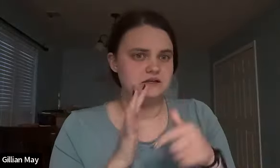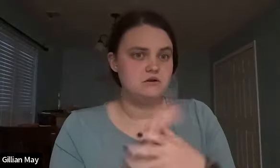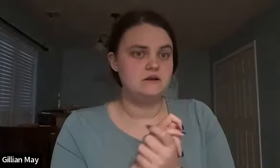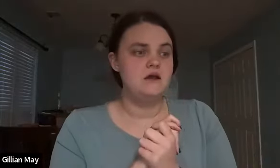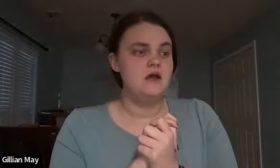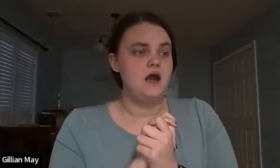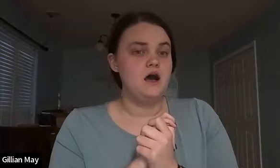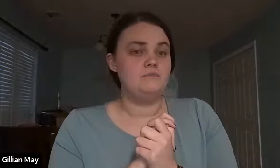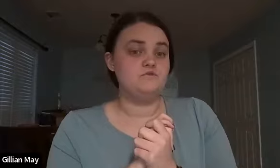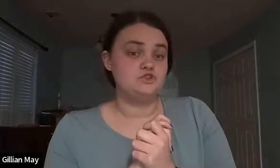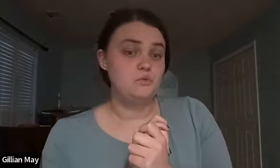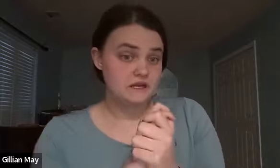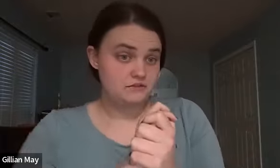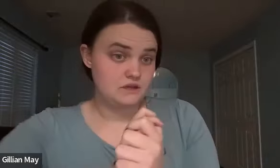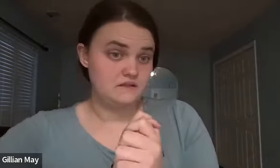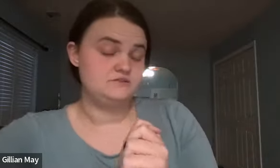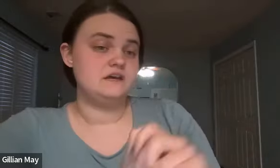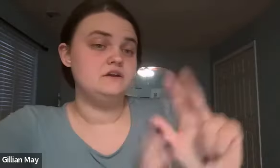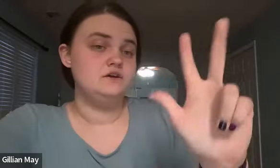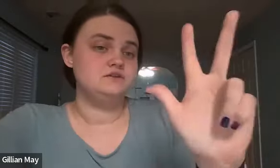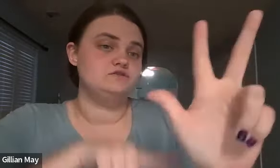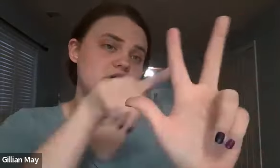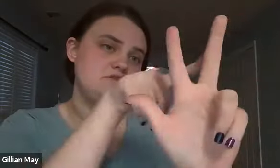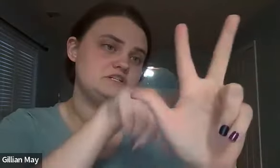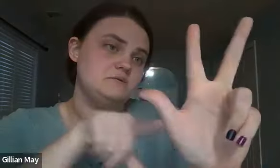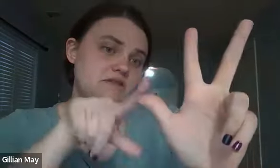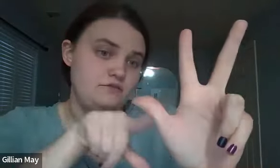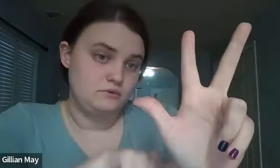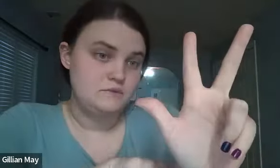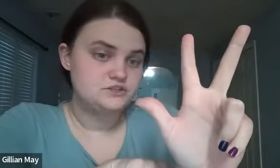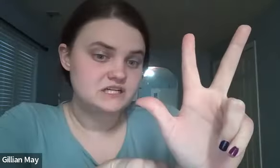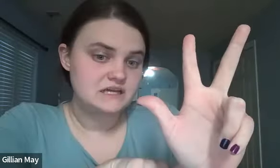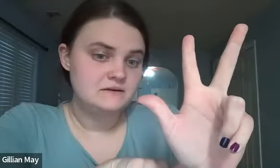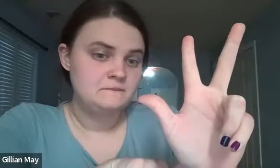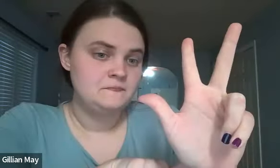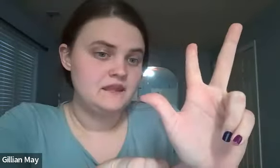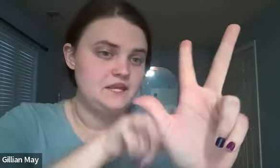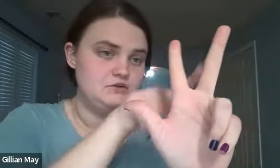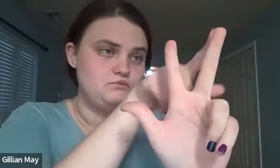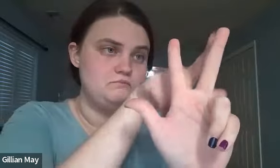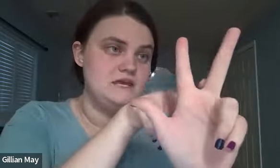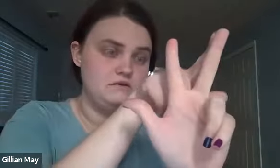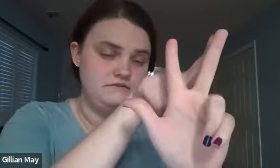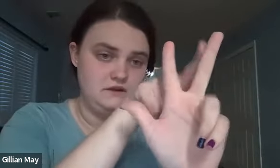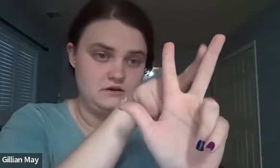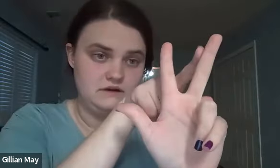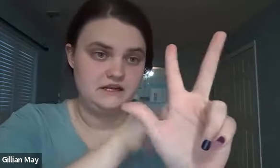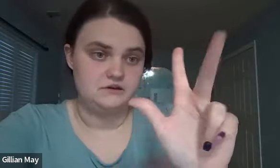later on. For 23, like you said, so 23 is going to be that 3 motion again, and your middle finger right here is